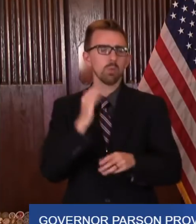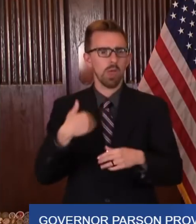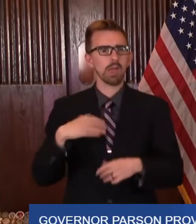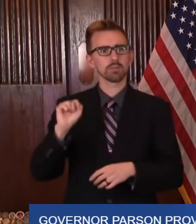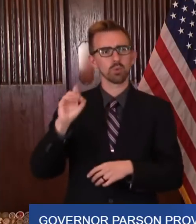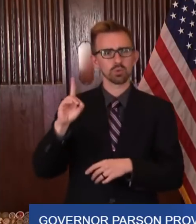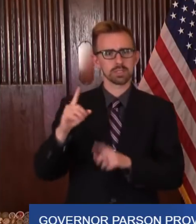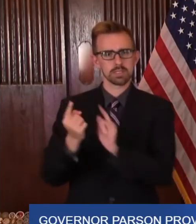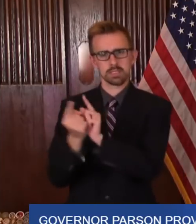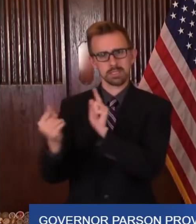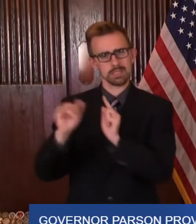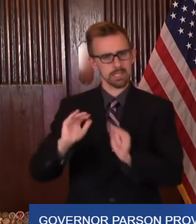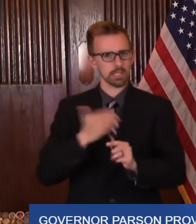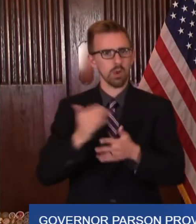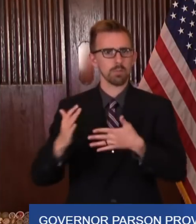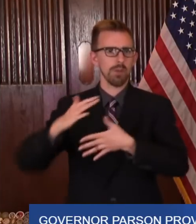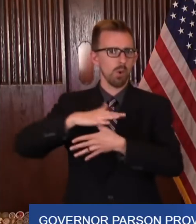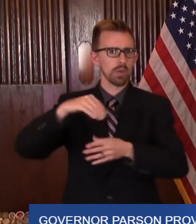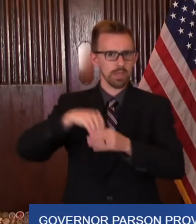a priority in this order.